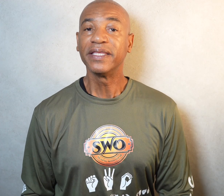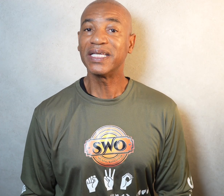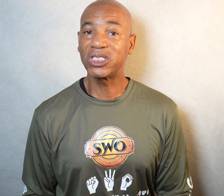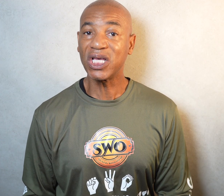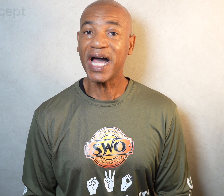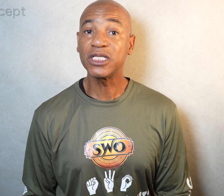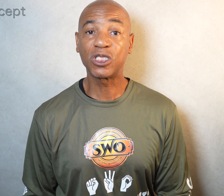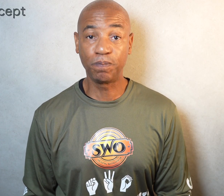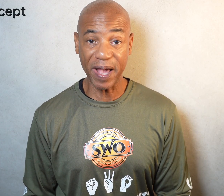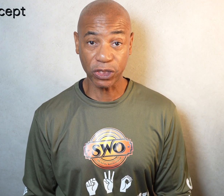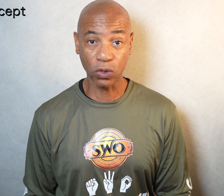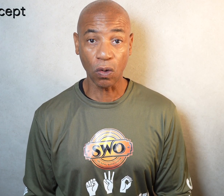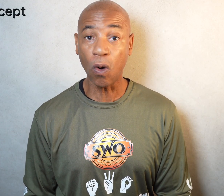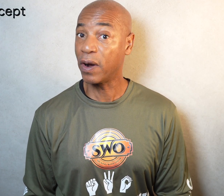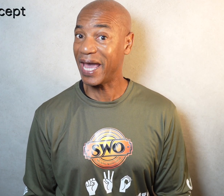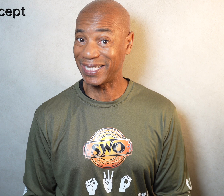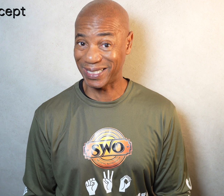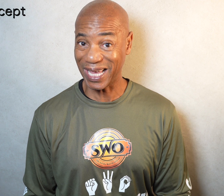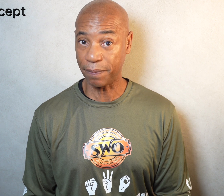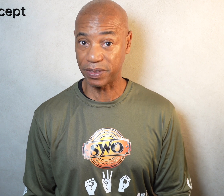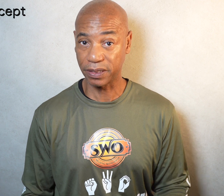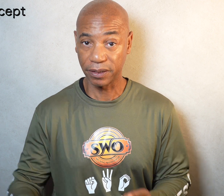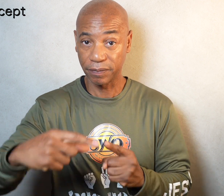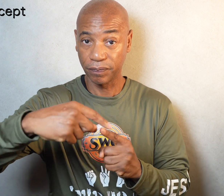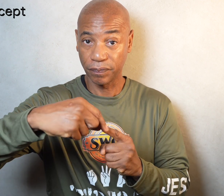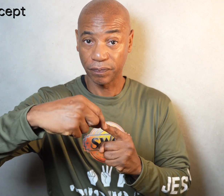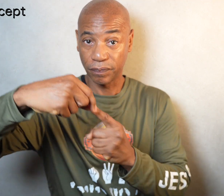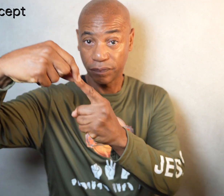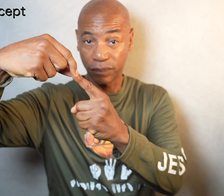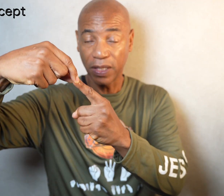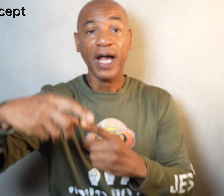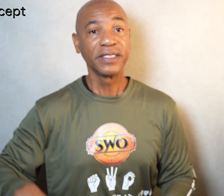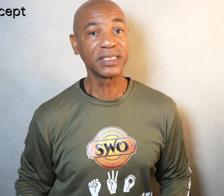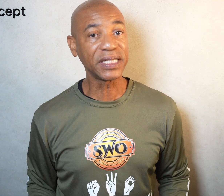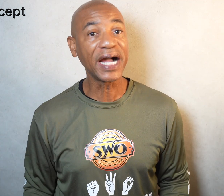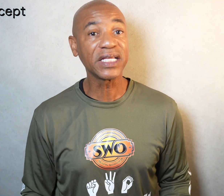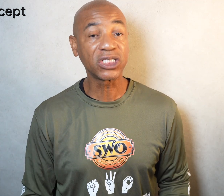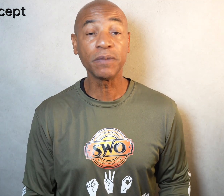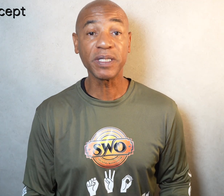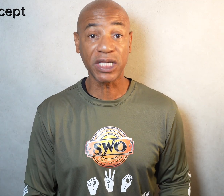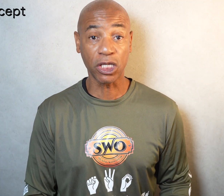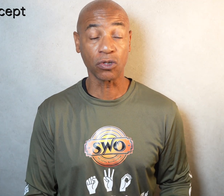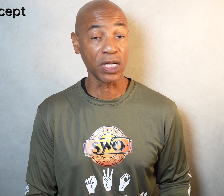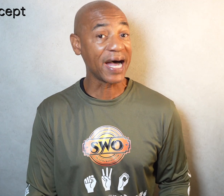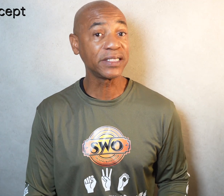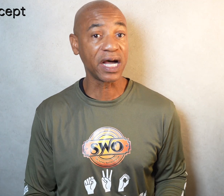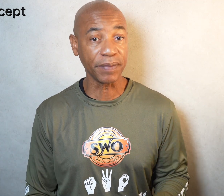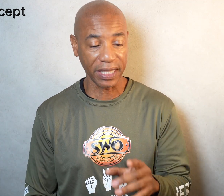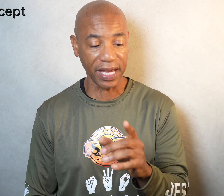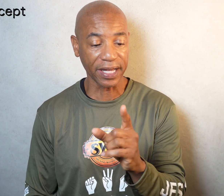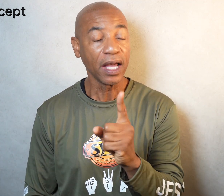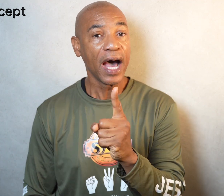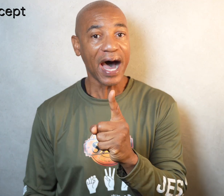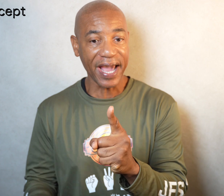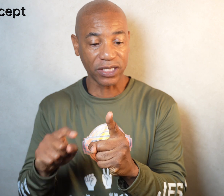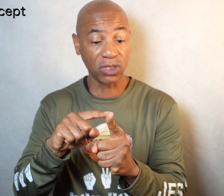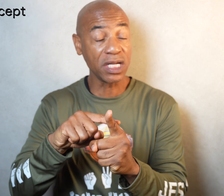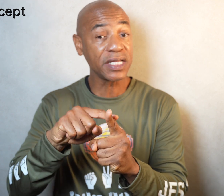The sign special or accept. To sign is simply take your non-dominant hand, I extend out